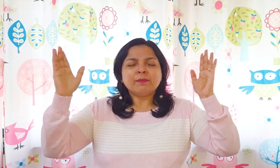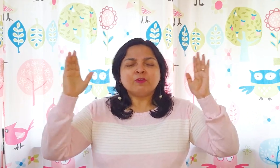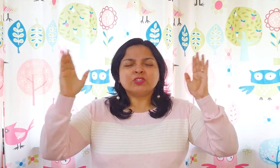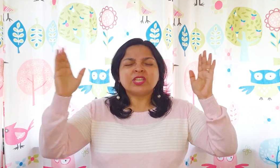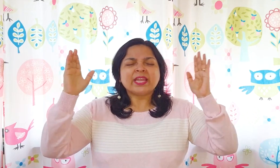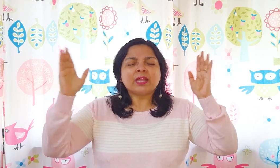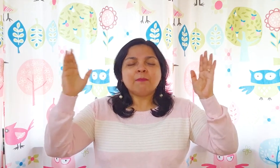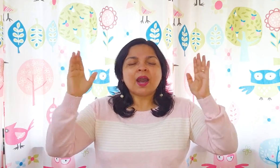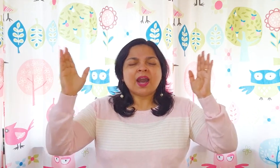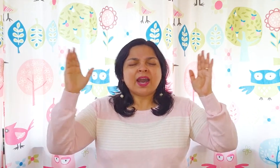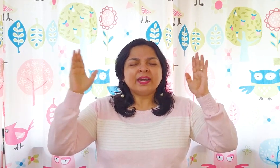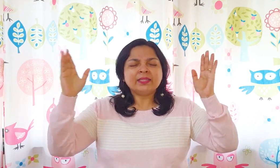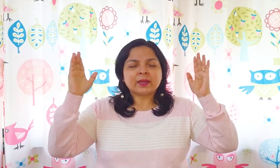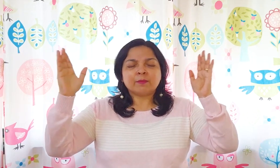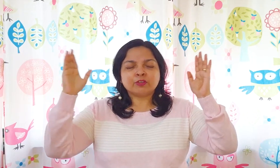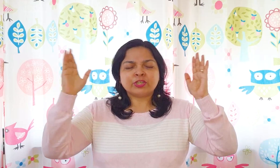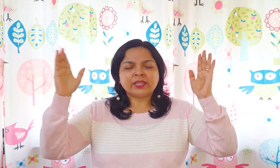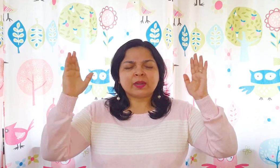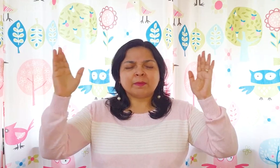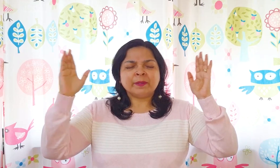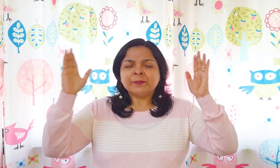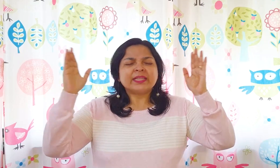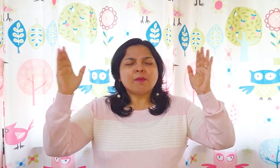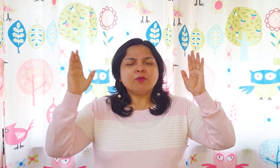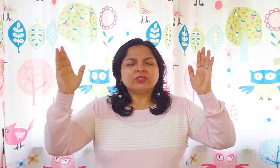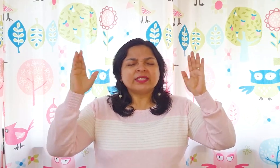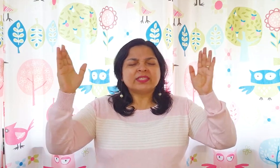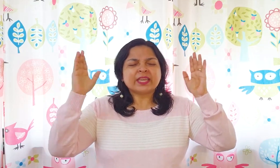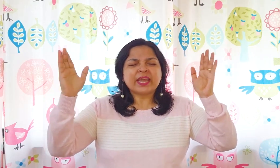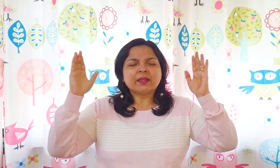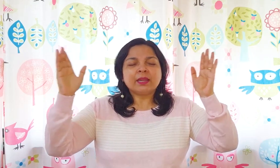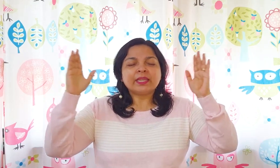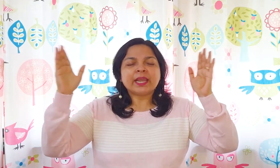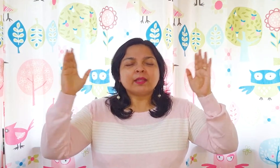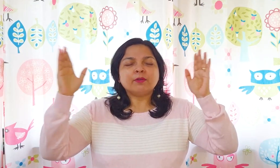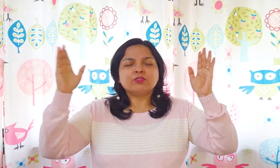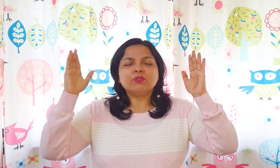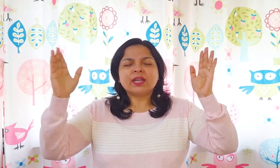baba ki bo seita ma ahantara bo sheitra baba.